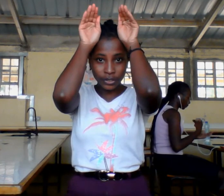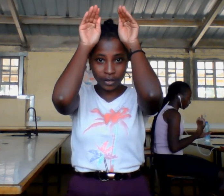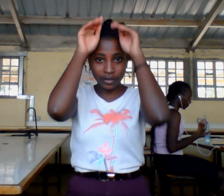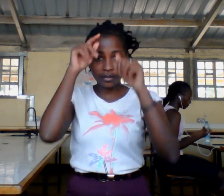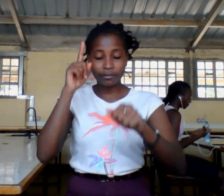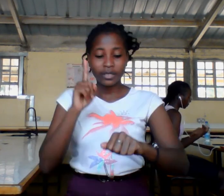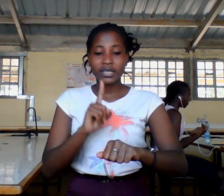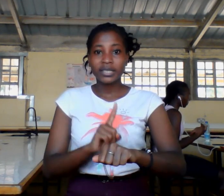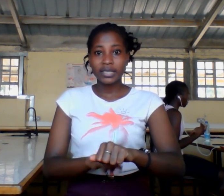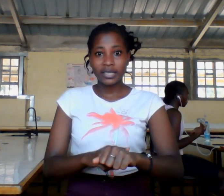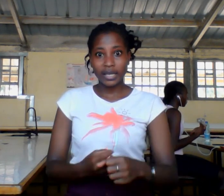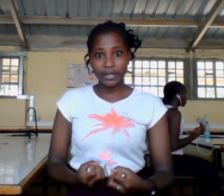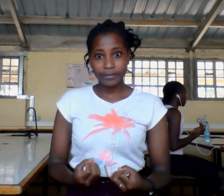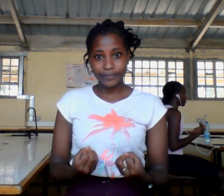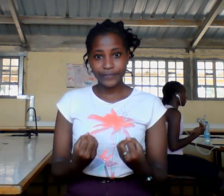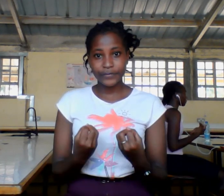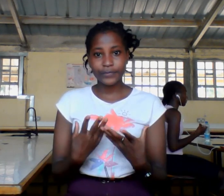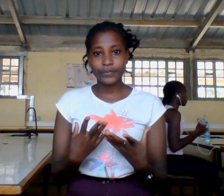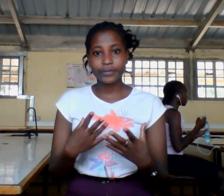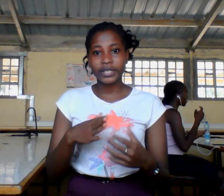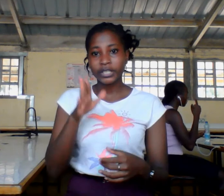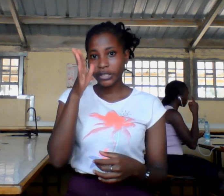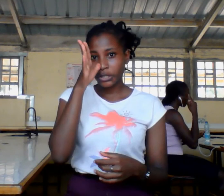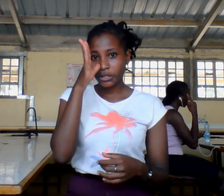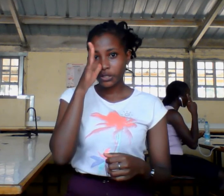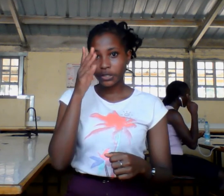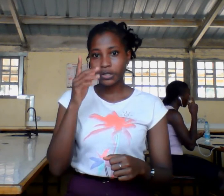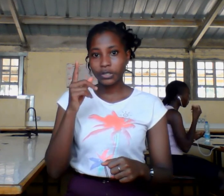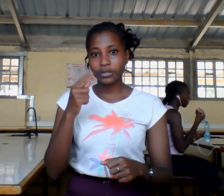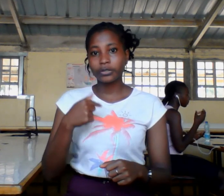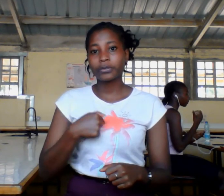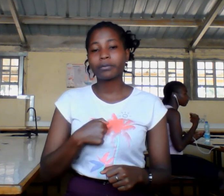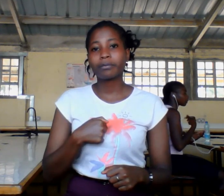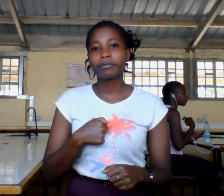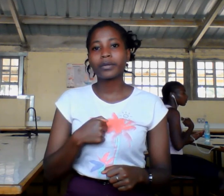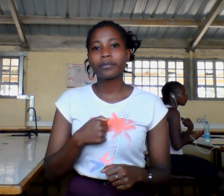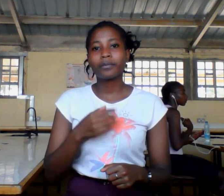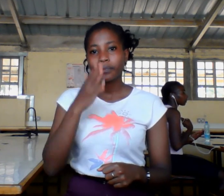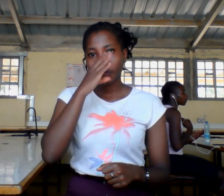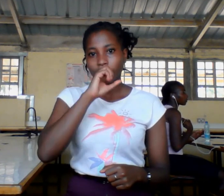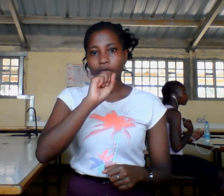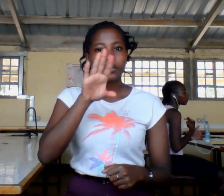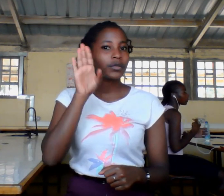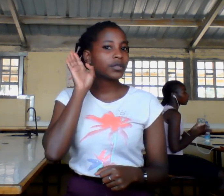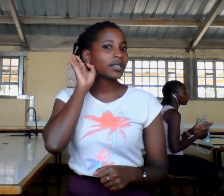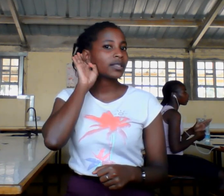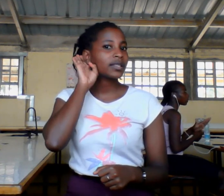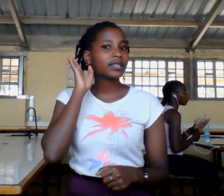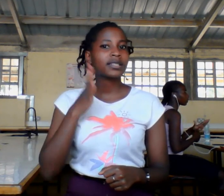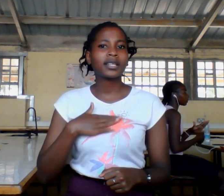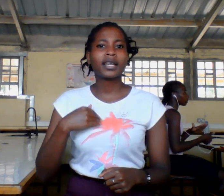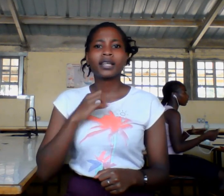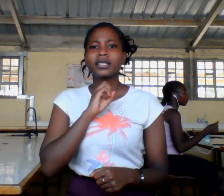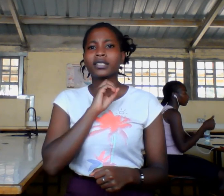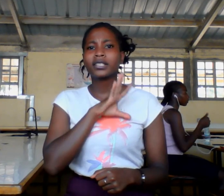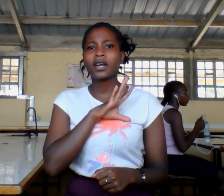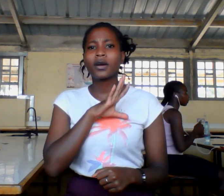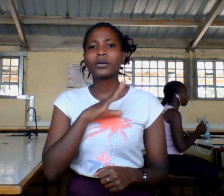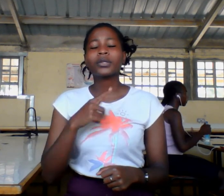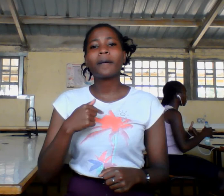Fox heard it and screamed out, "Put me down, hyena," quoth the rabbit. But Hyena didn't care. He kept